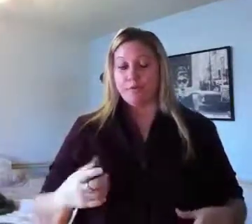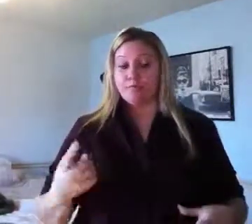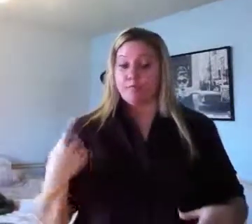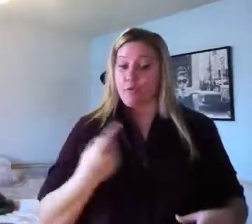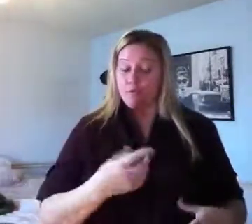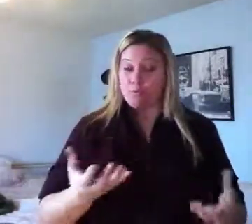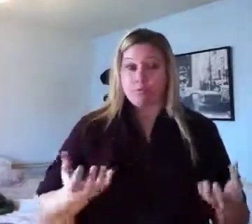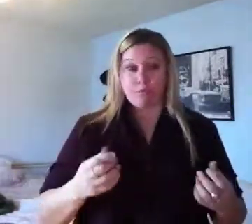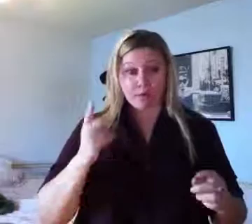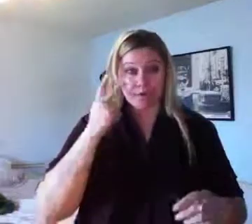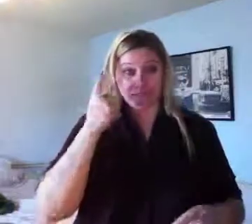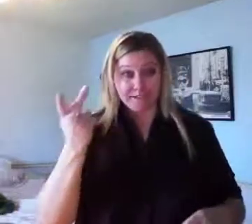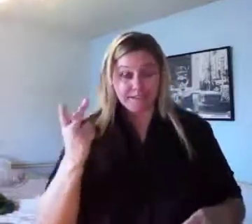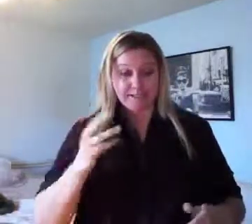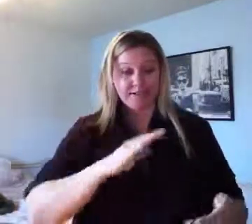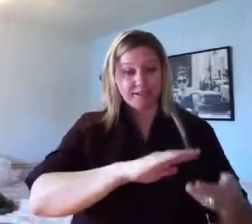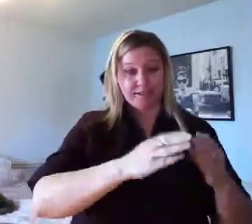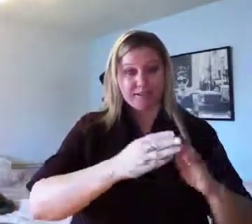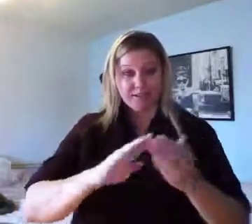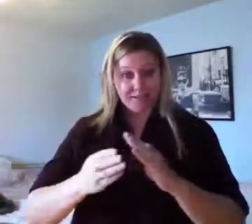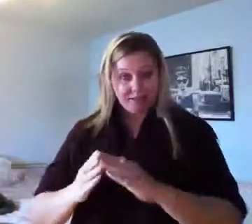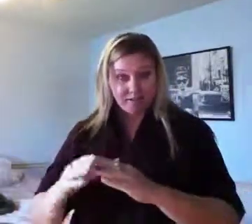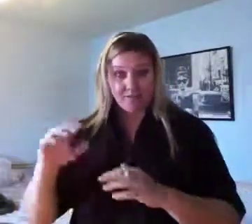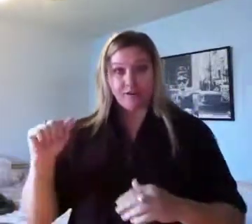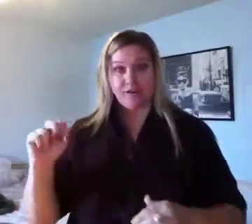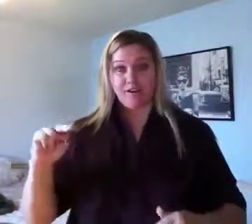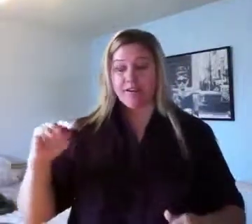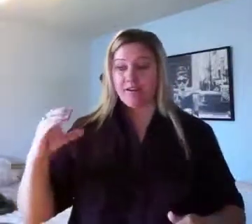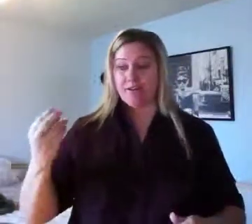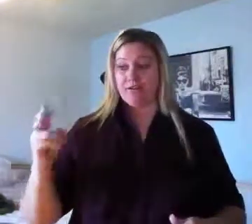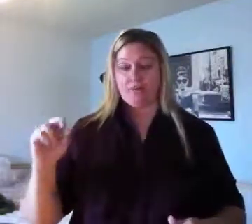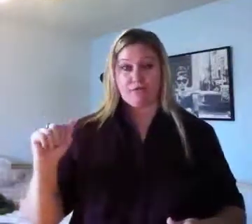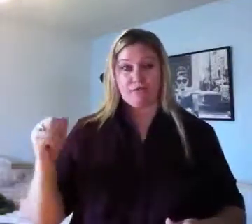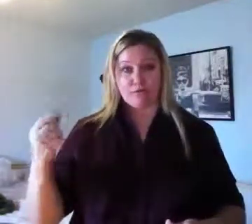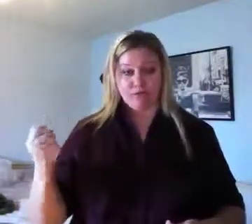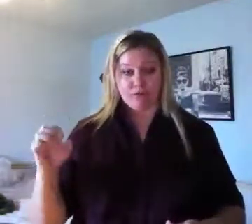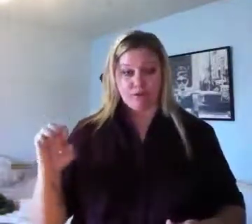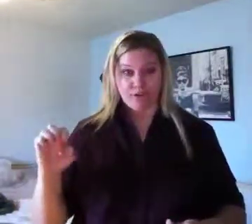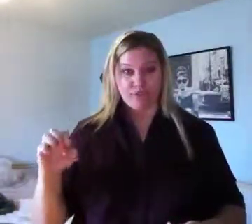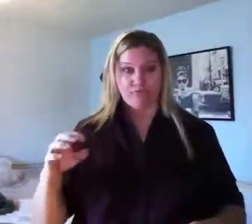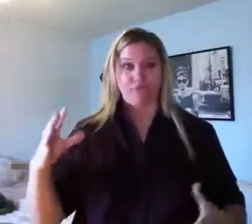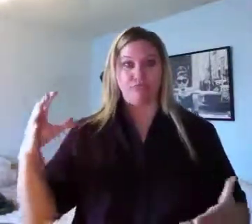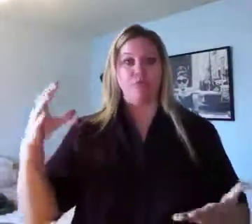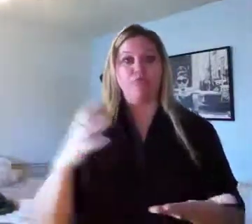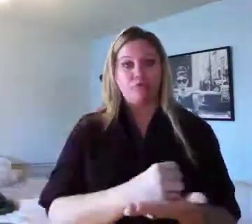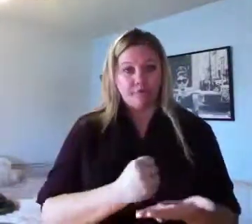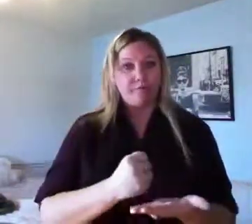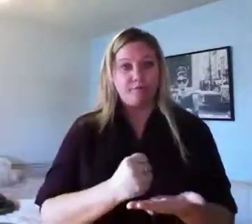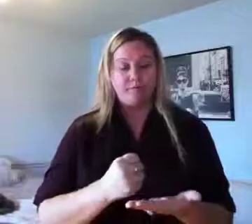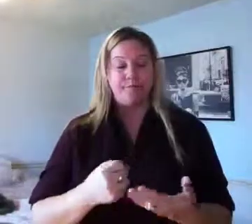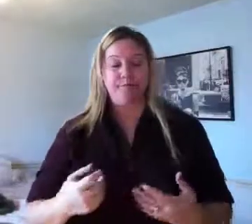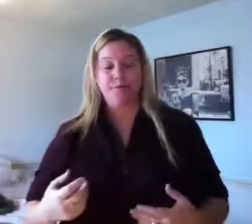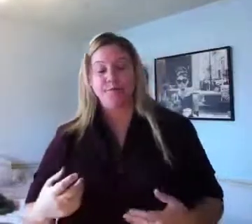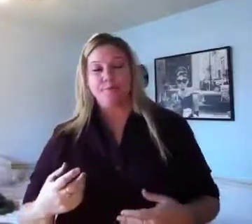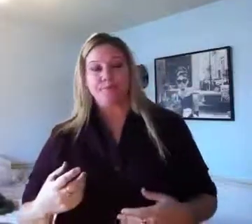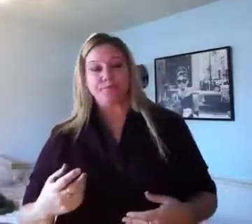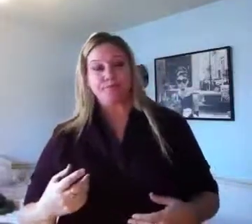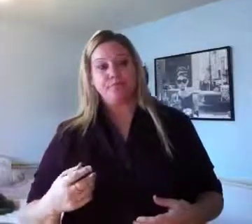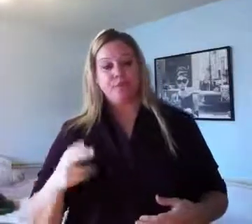would be there in our whole lives. So we did make a little go of the city, and there was only about maybe 3 hours of